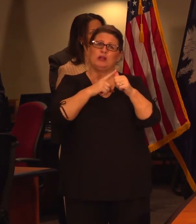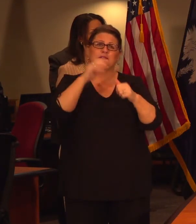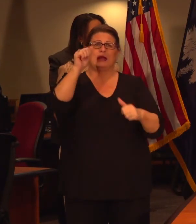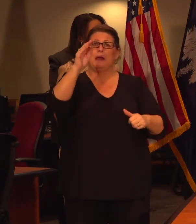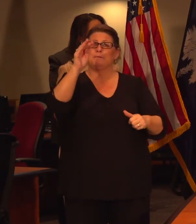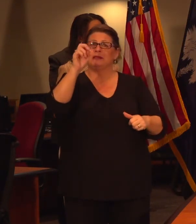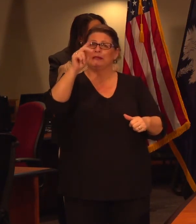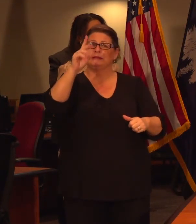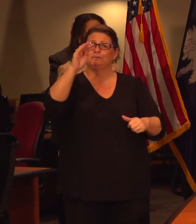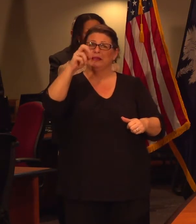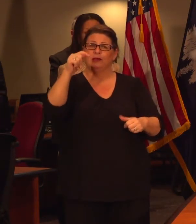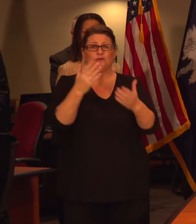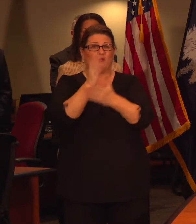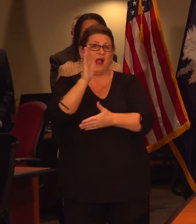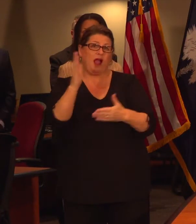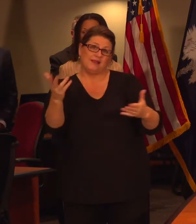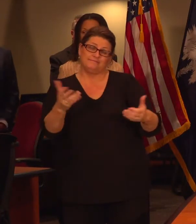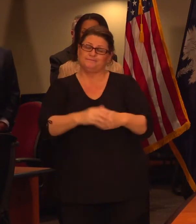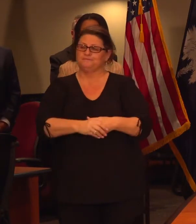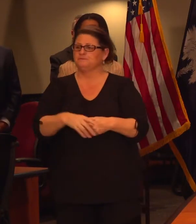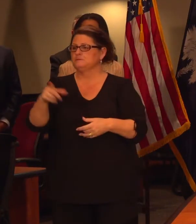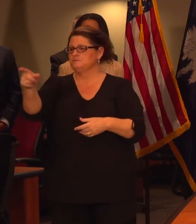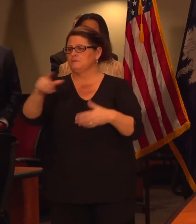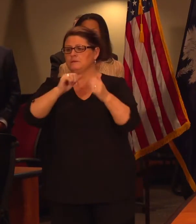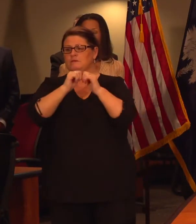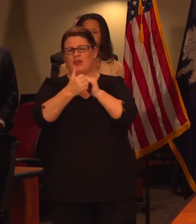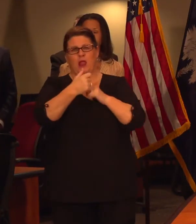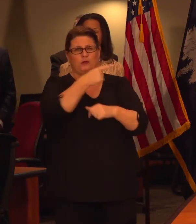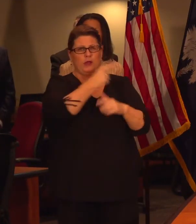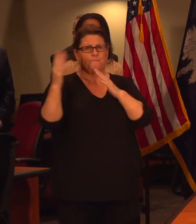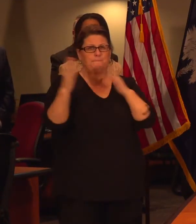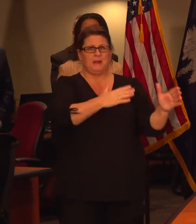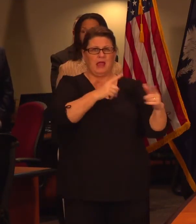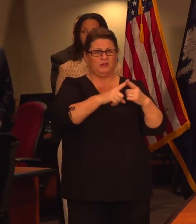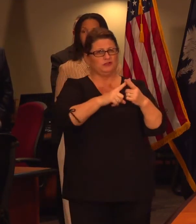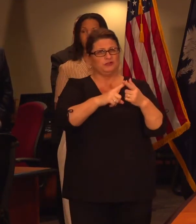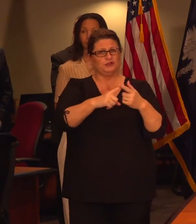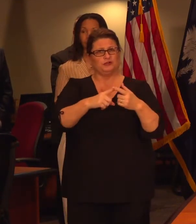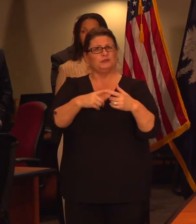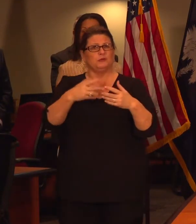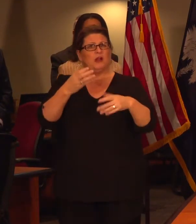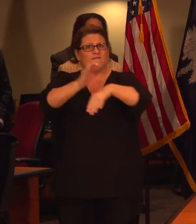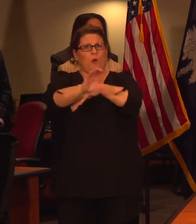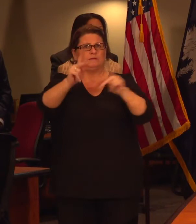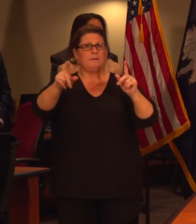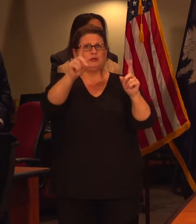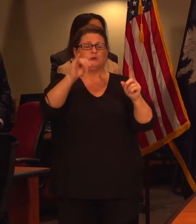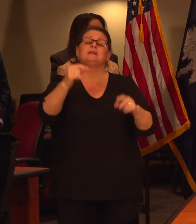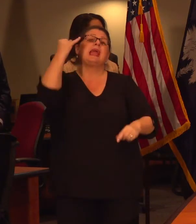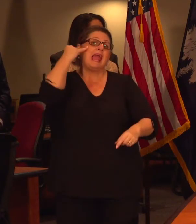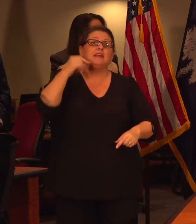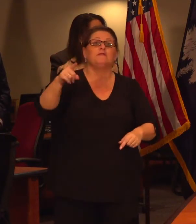that. Governor, how are you all expecting to enforce this new mandate for folks to It stay is a work crime. from home? It is a crime